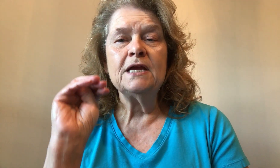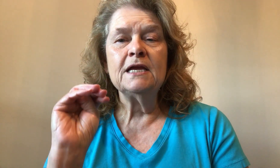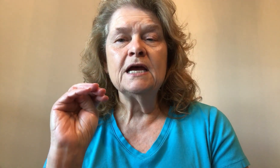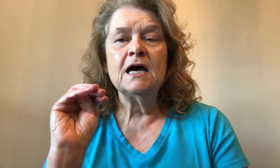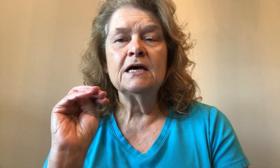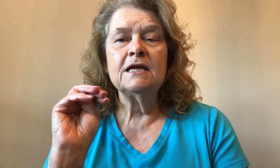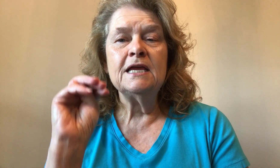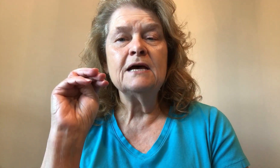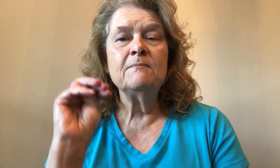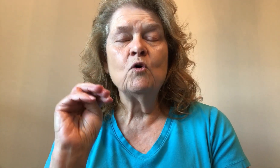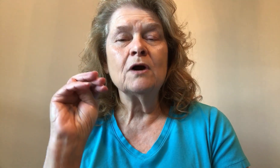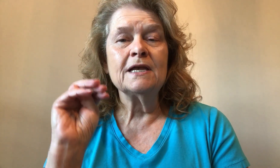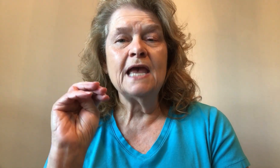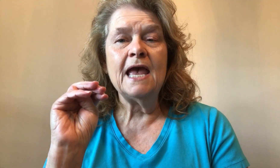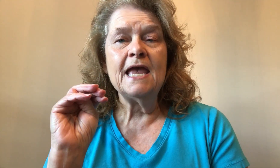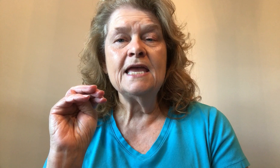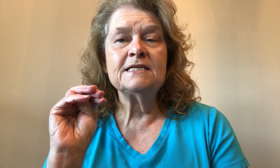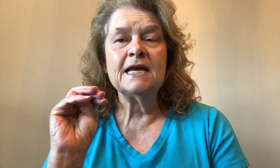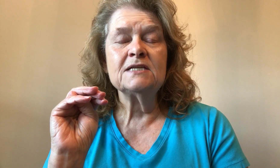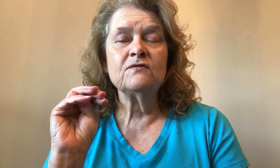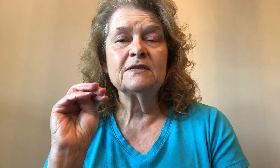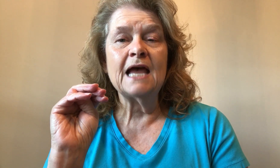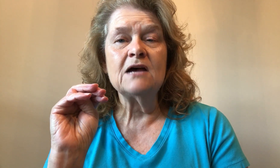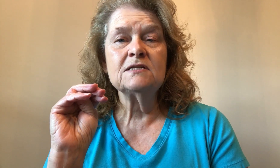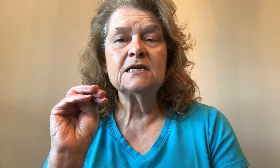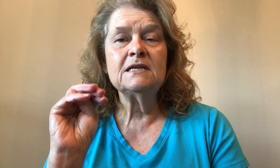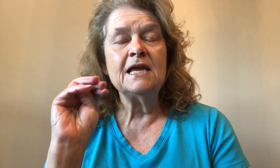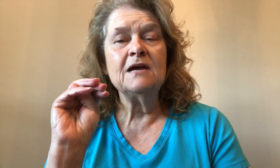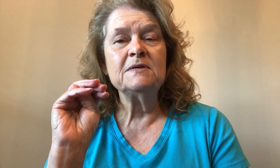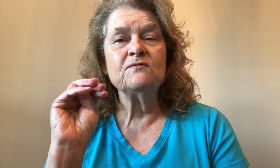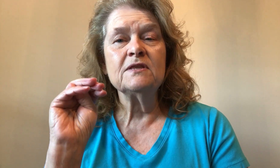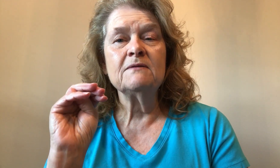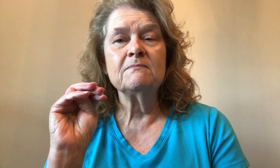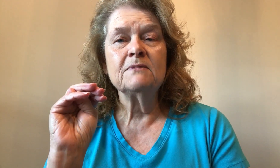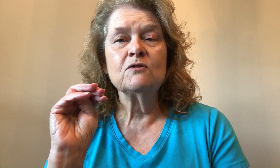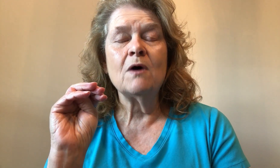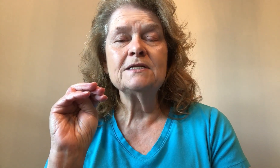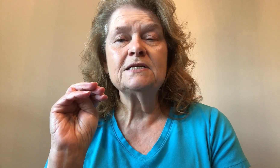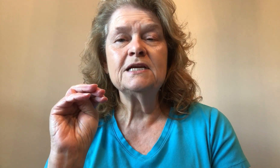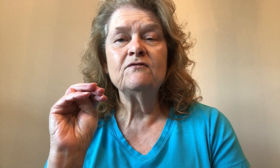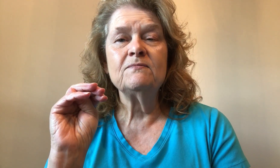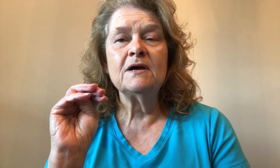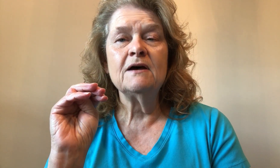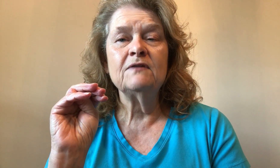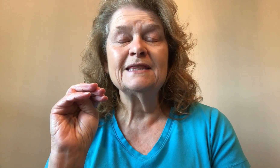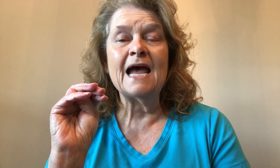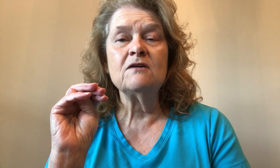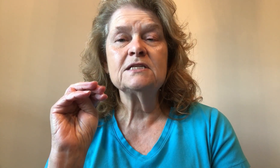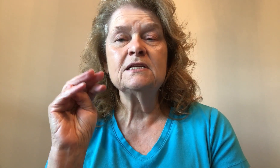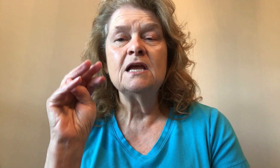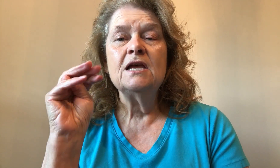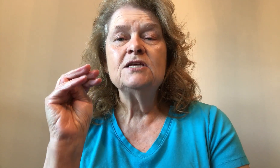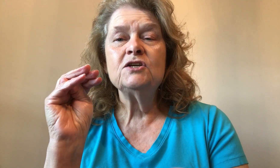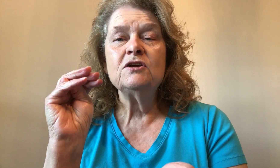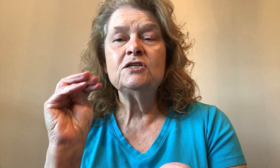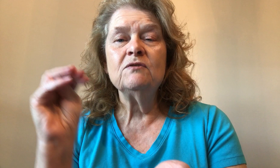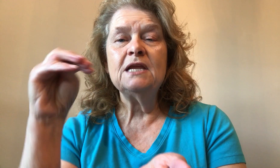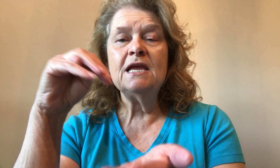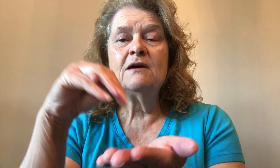numbering, M or a K stands for 1,000. M is for the quantity of 1,000. So you do an M